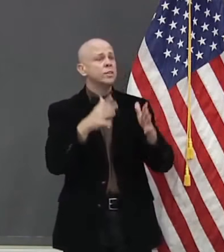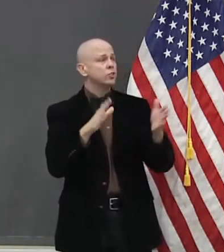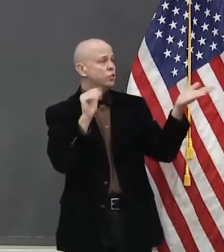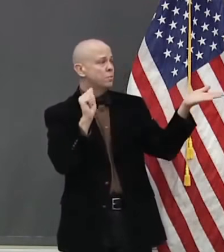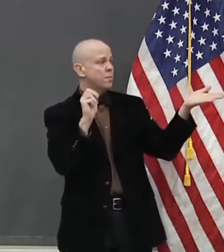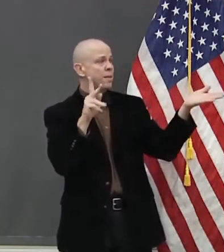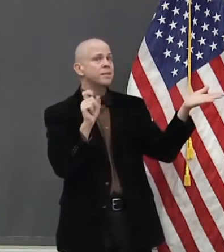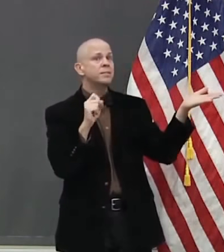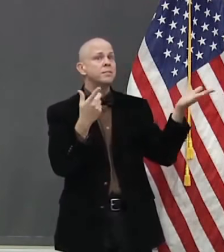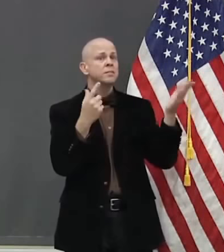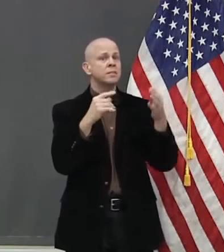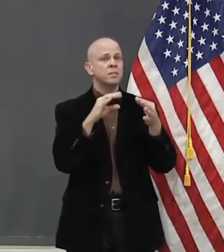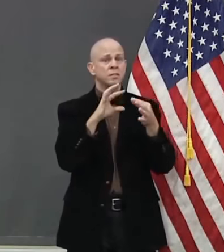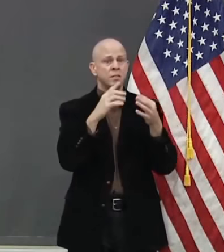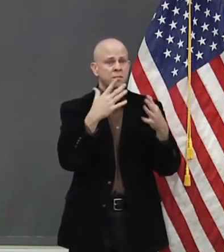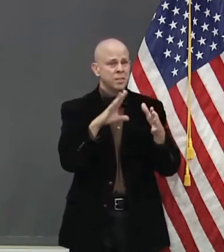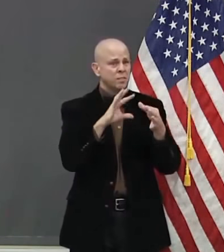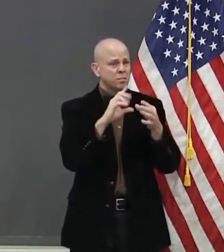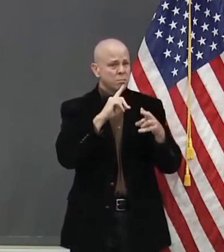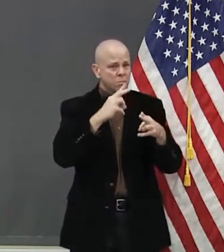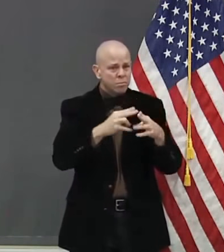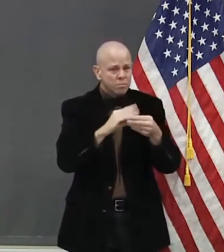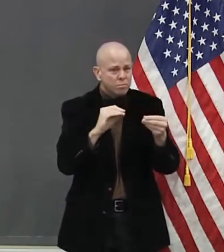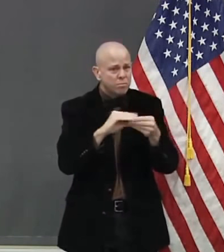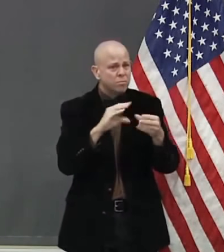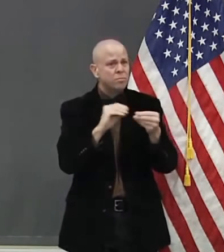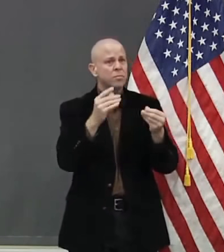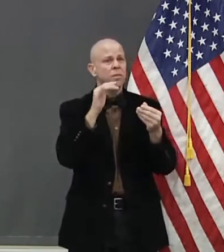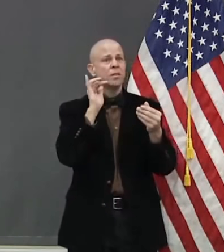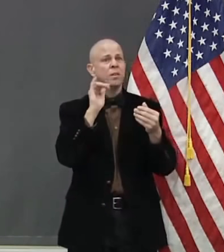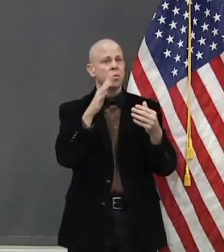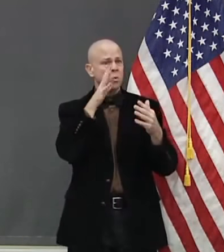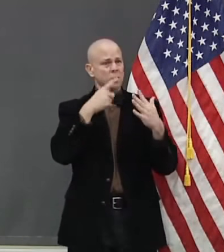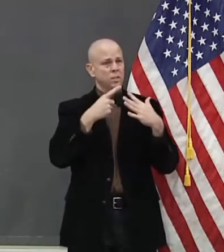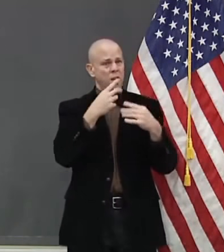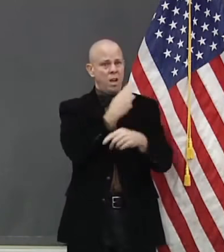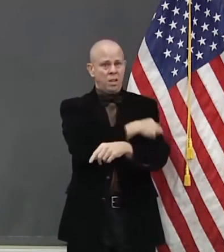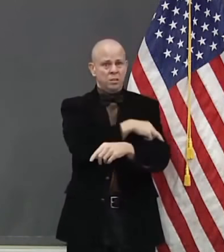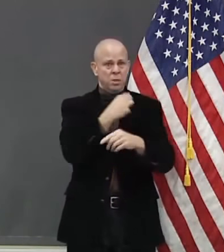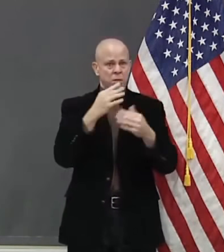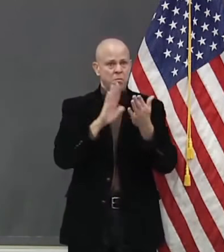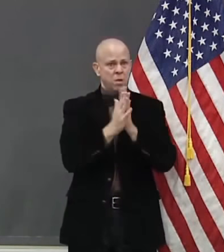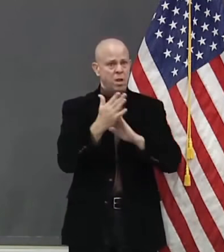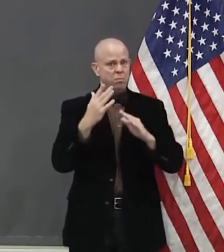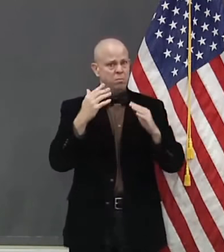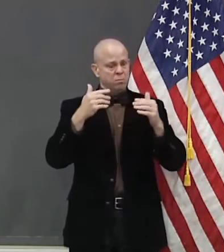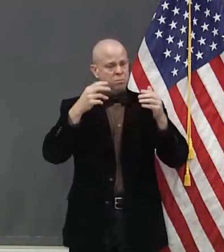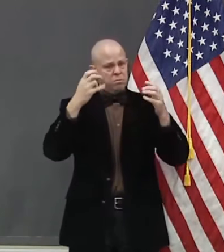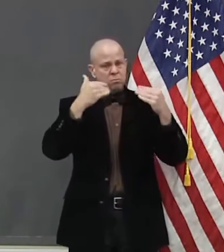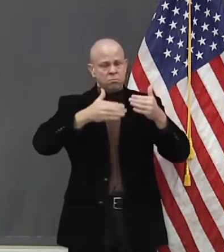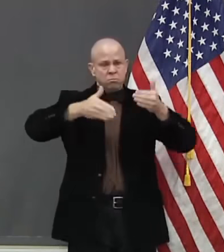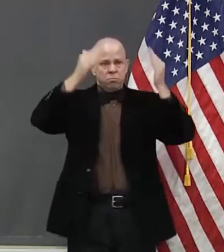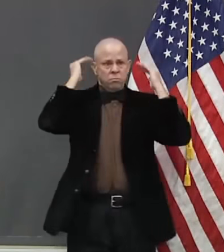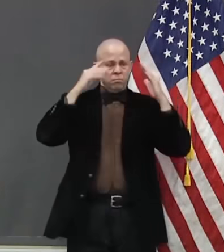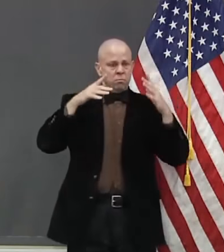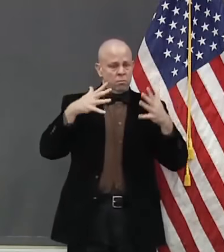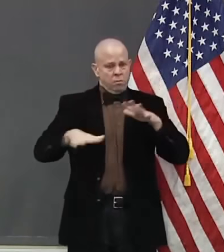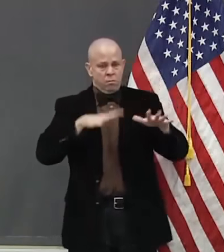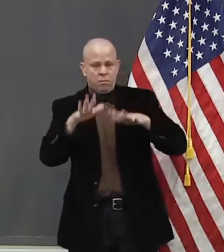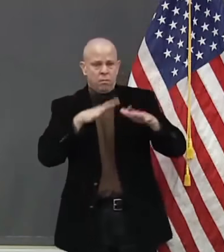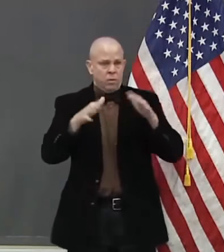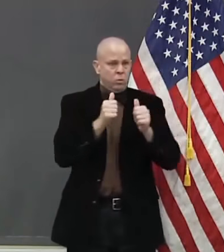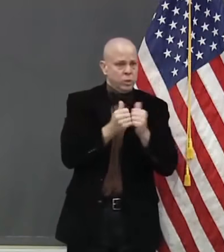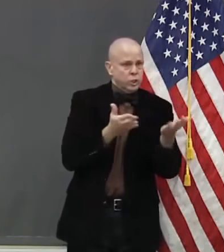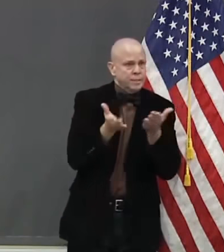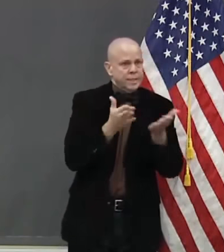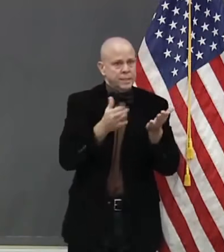are beginning to stretch our hospital bed and staff capacity here in the metropolitan area.